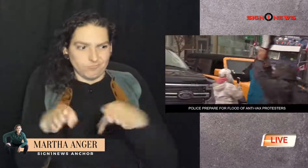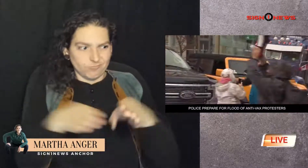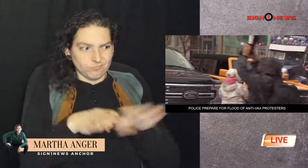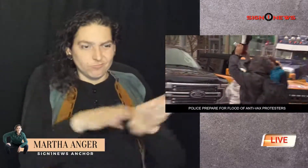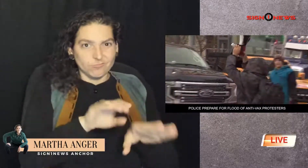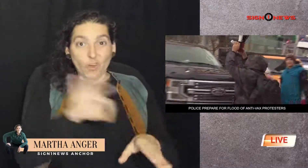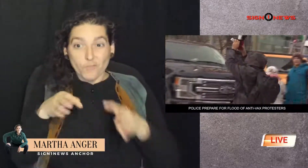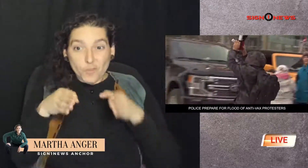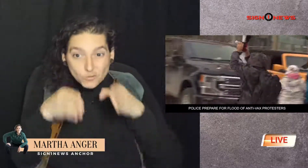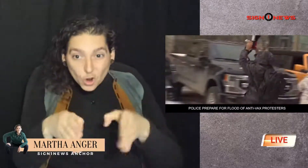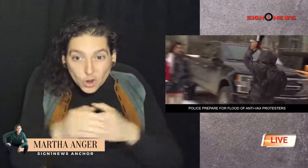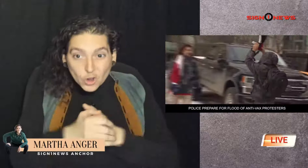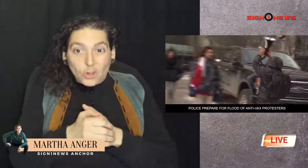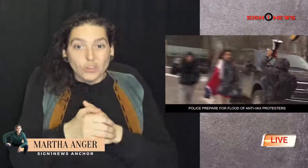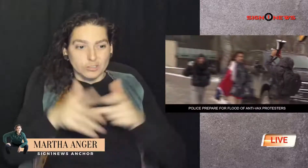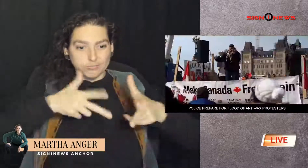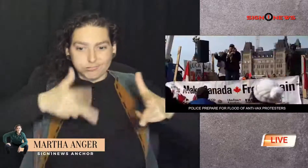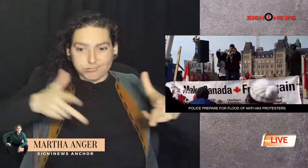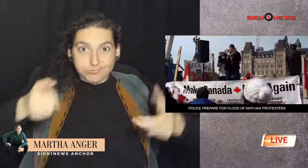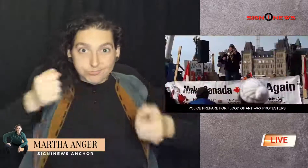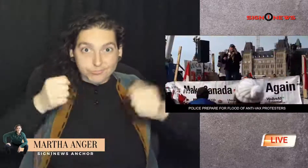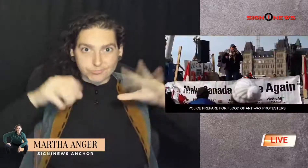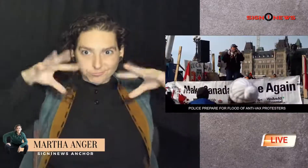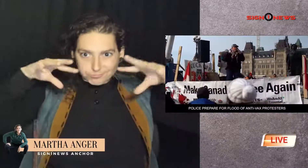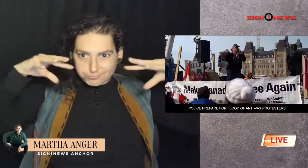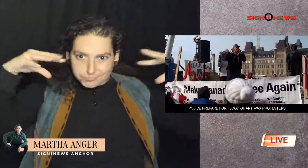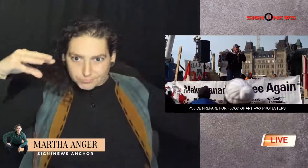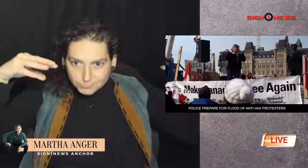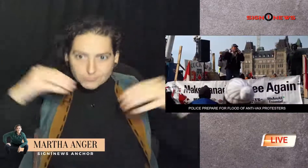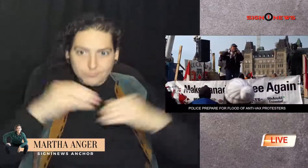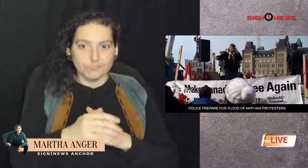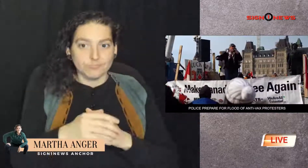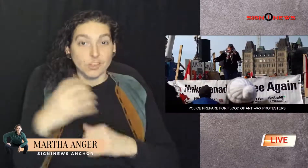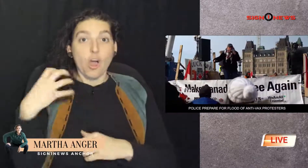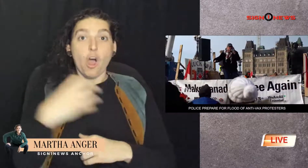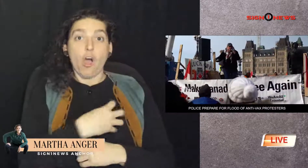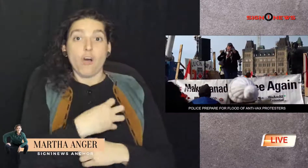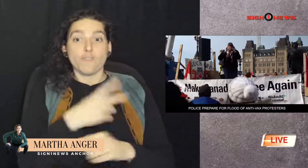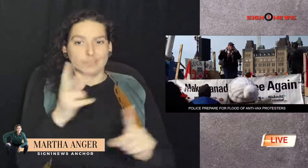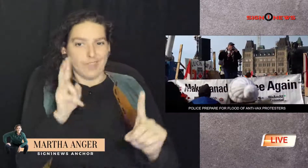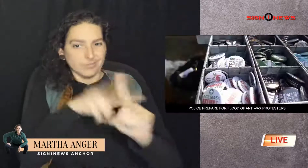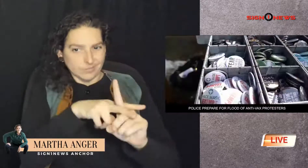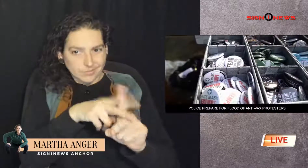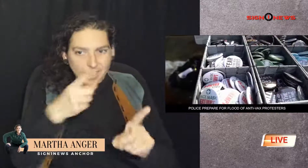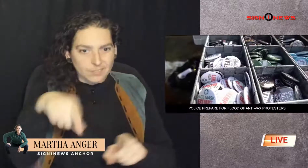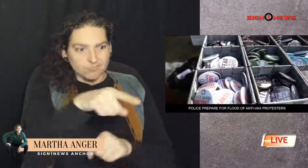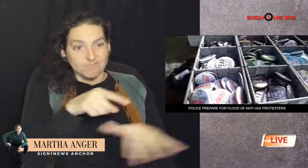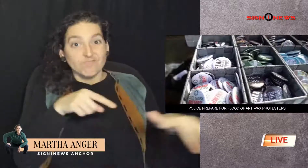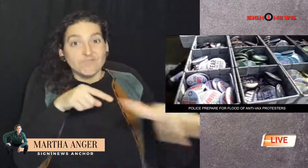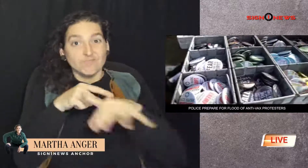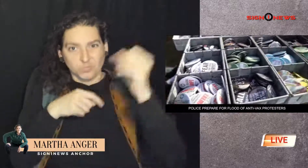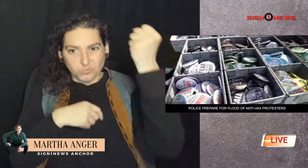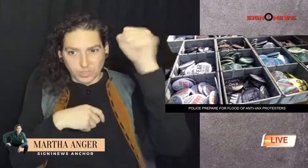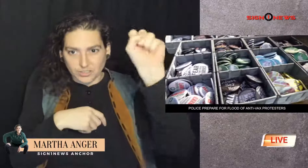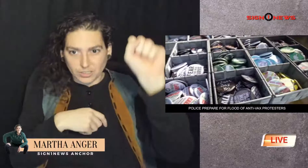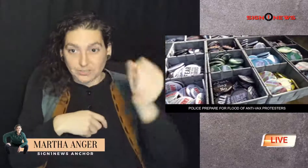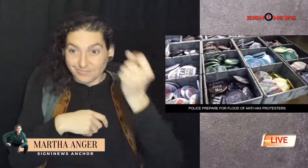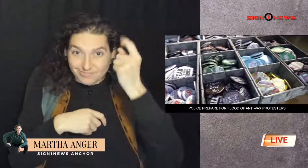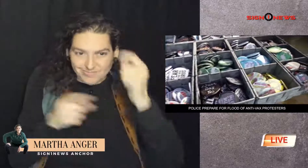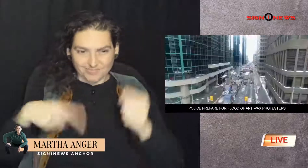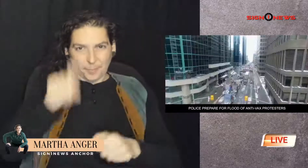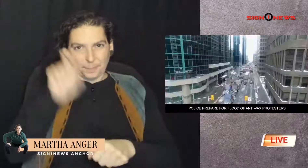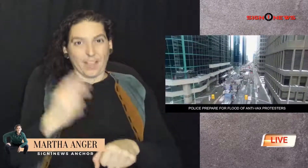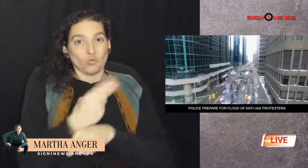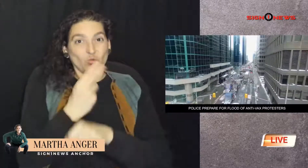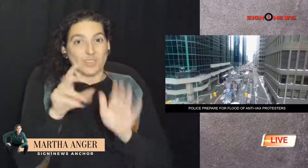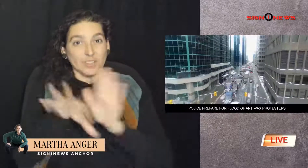up many more supporters. And police are now closing off roads, installing extra closed